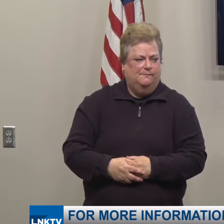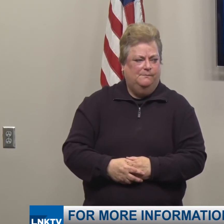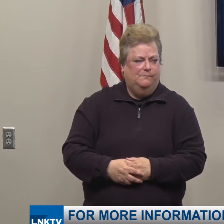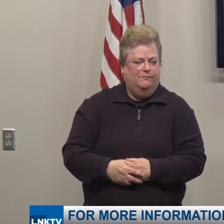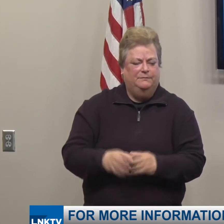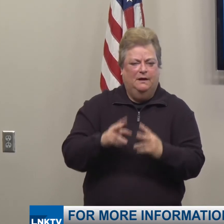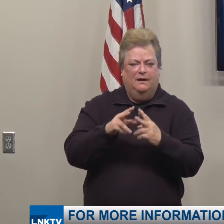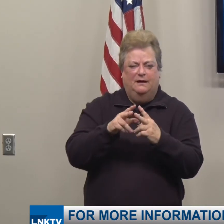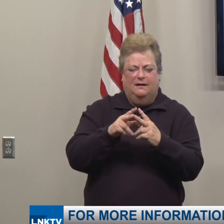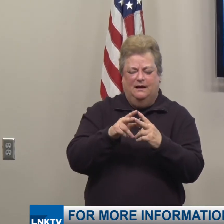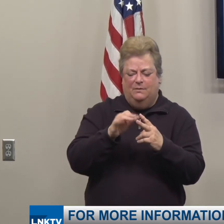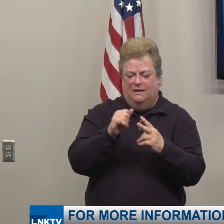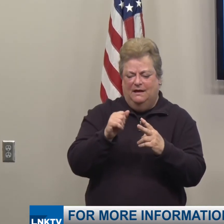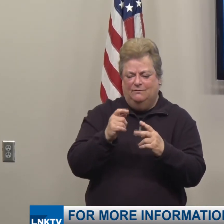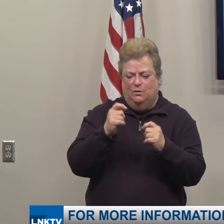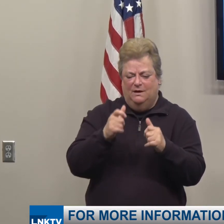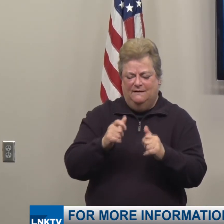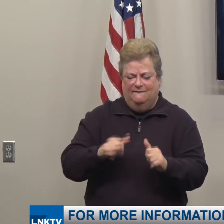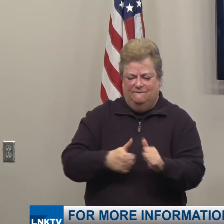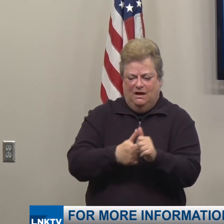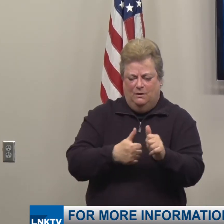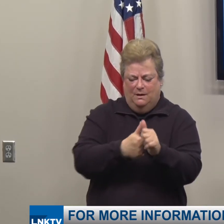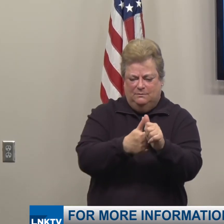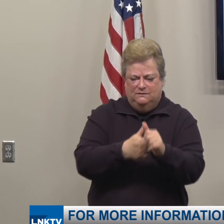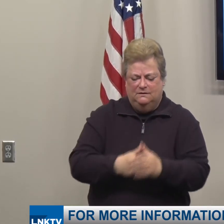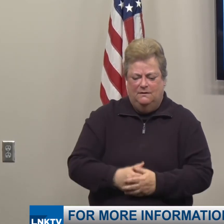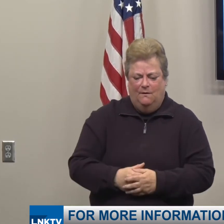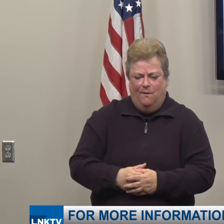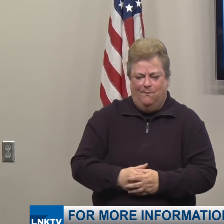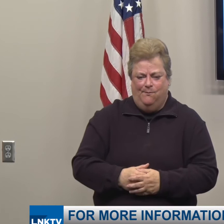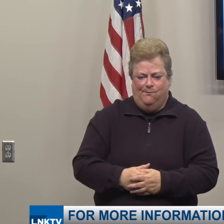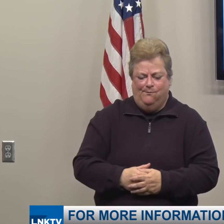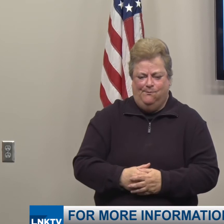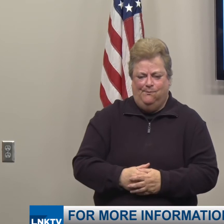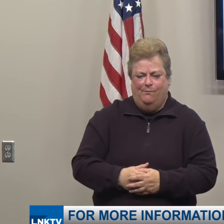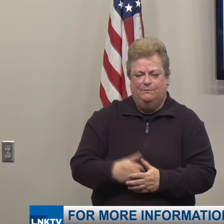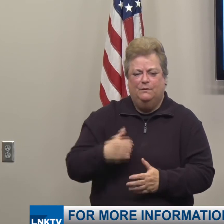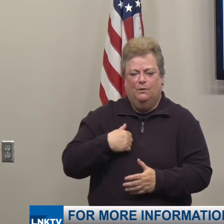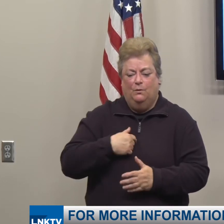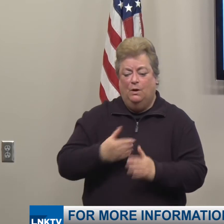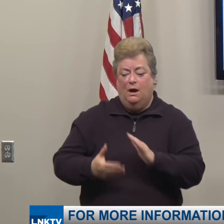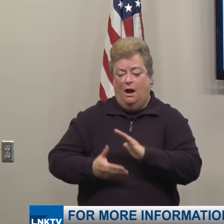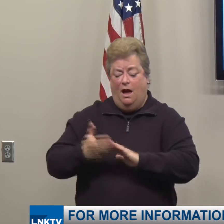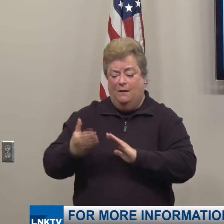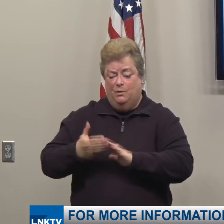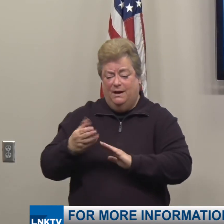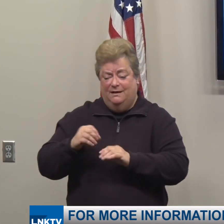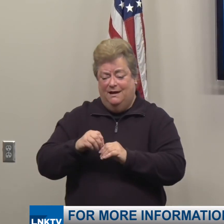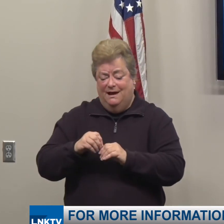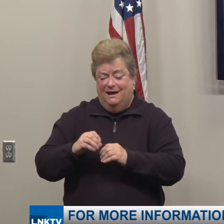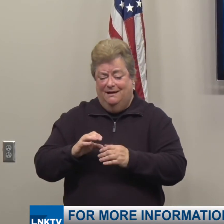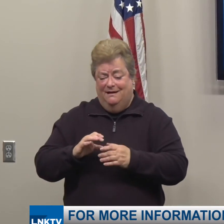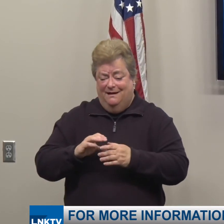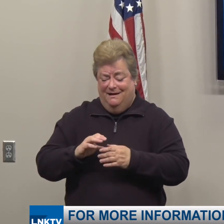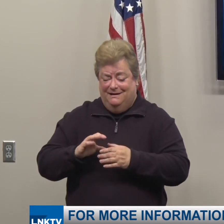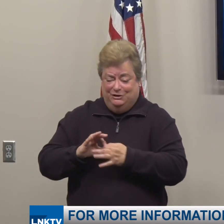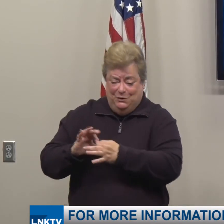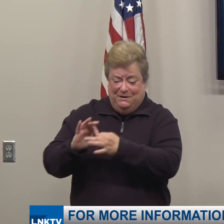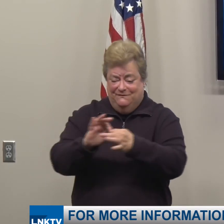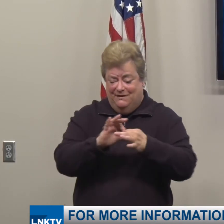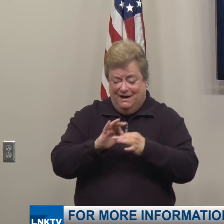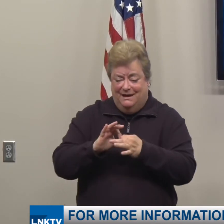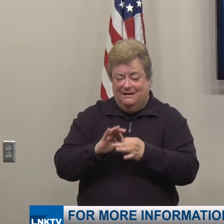Just a couple of quick follow-ups on some of the questions. We are operating in a unified command structure, which involves